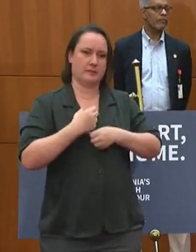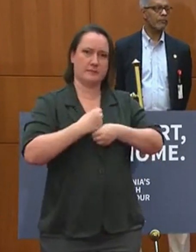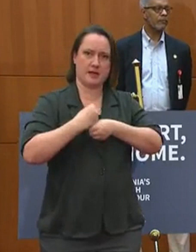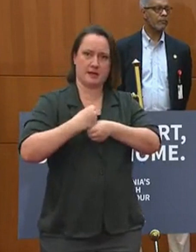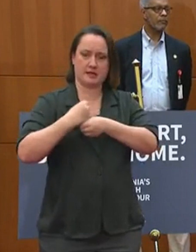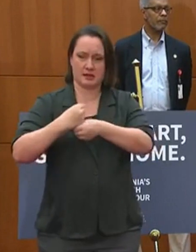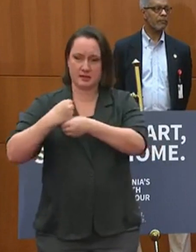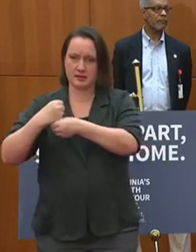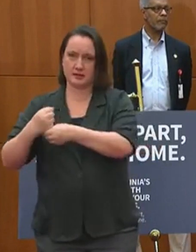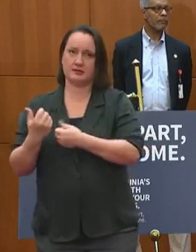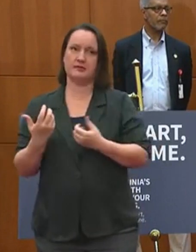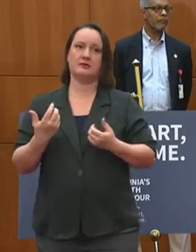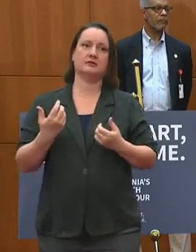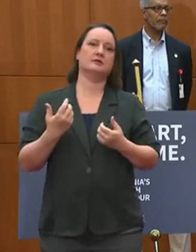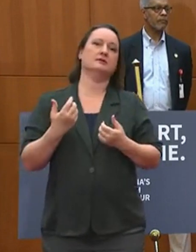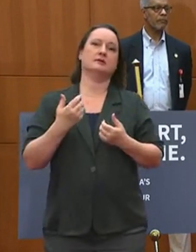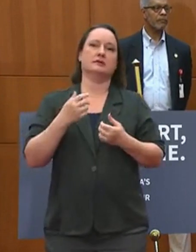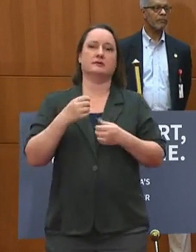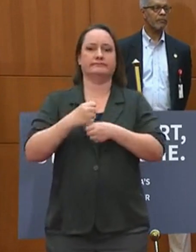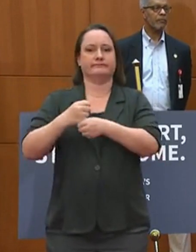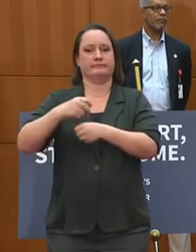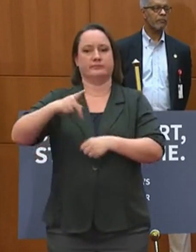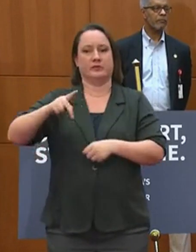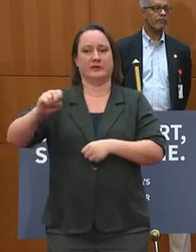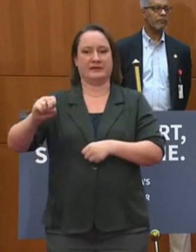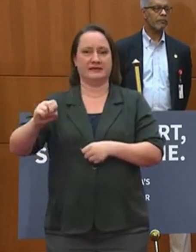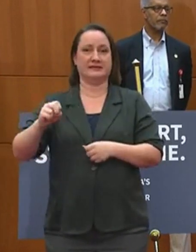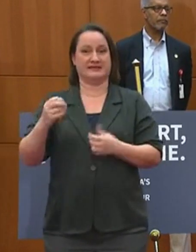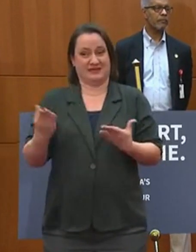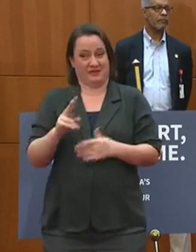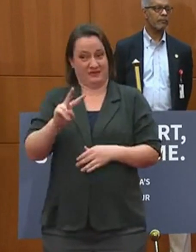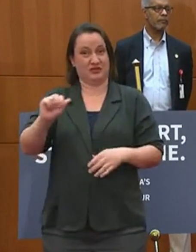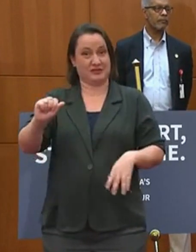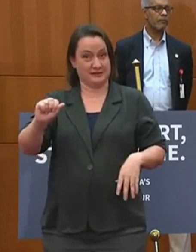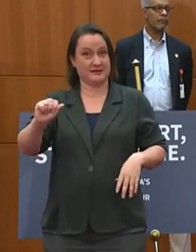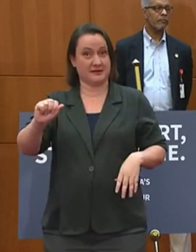things, manufacturing PPEs right here in Virginia,